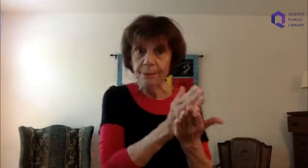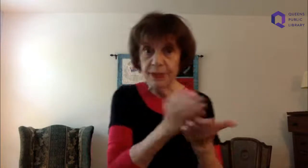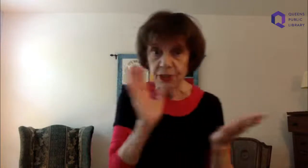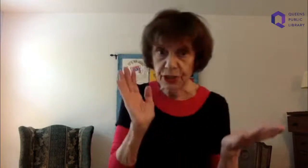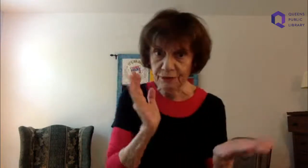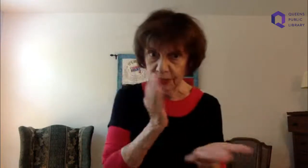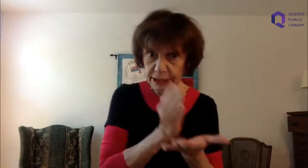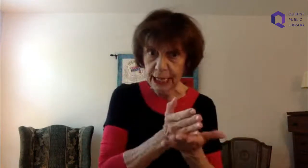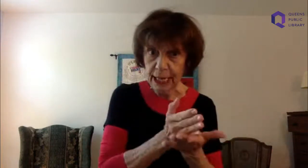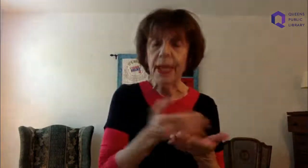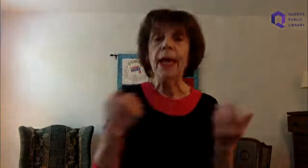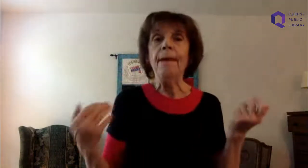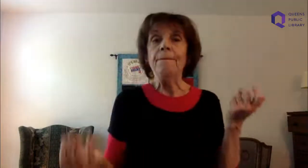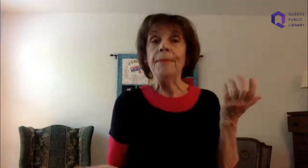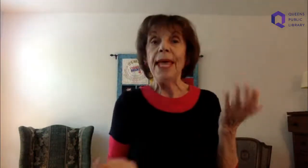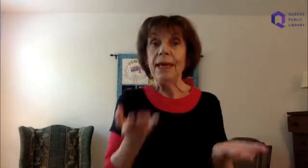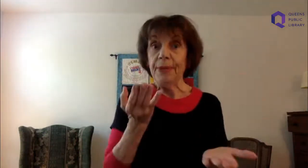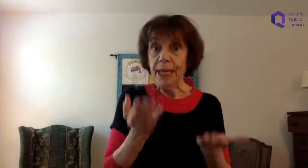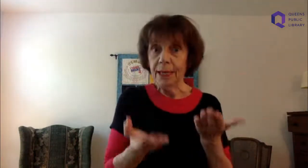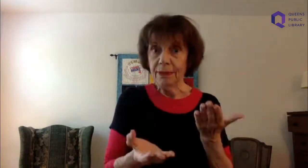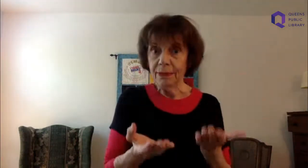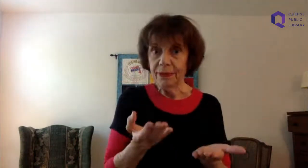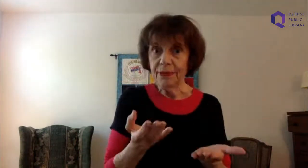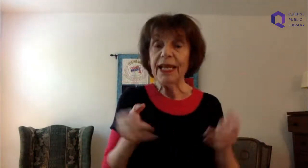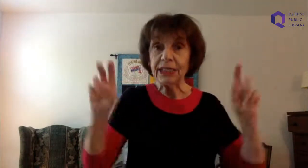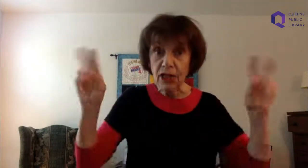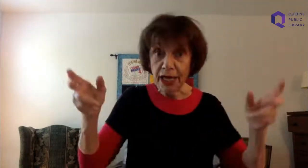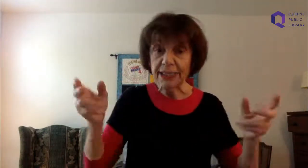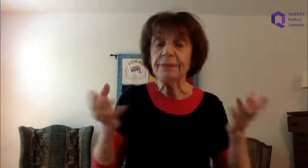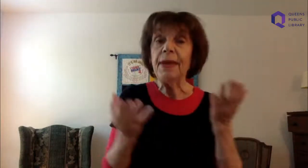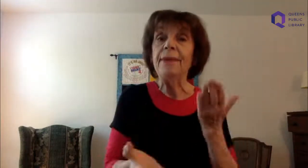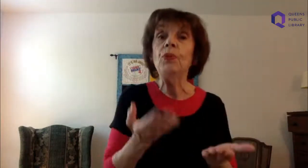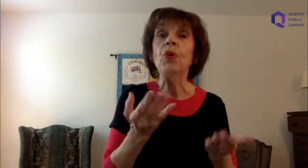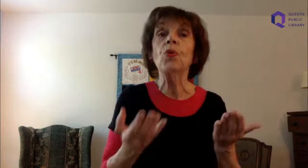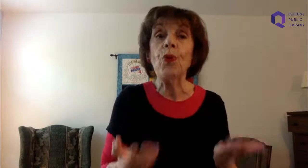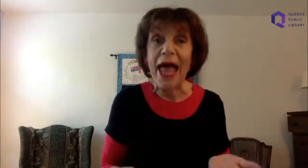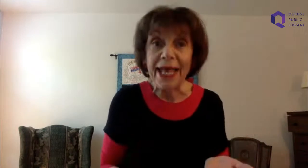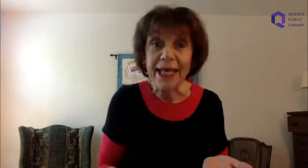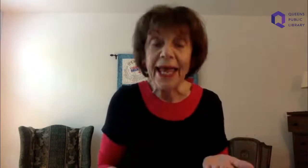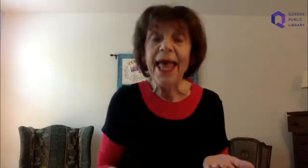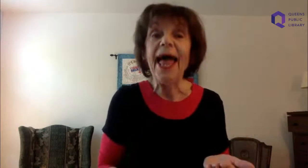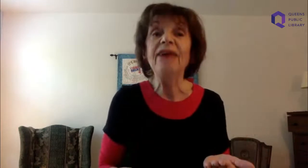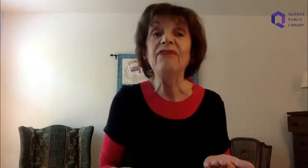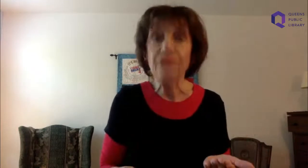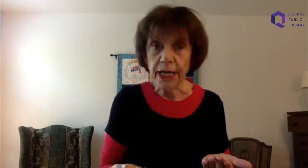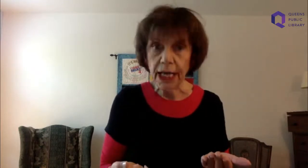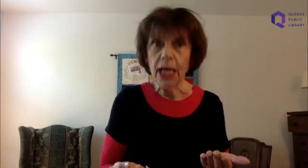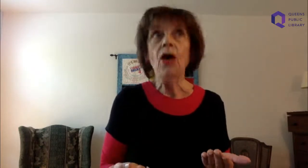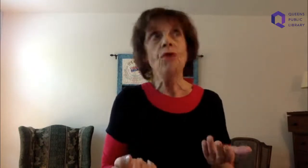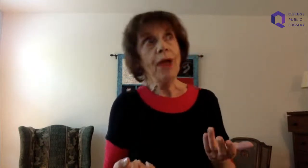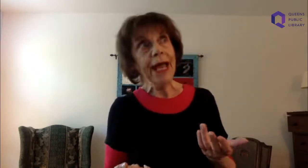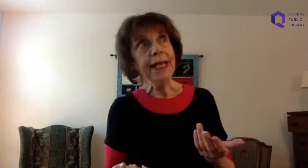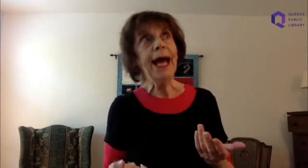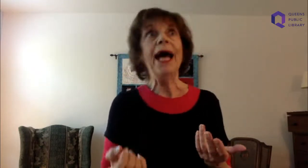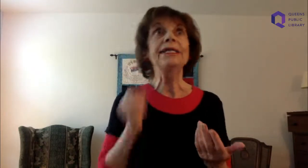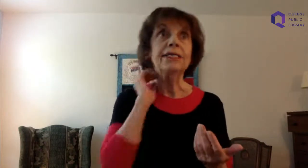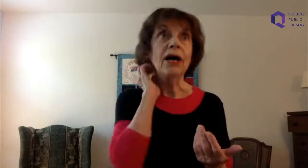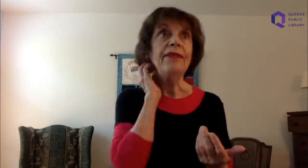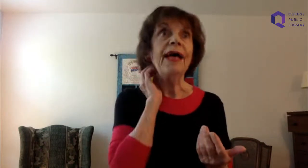This is the fun stuff. Maybe. The next line is maybe we're ragged and funny. Ragged, I sign that